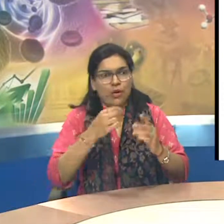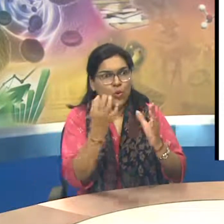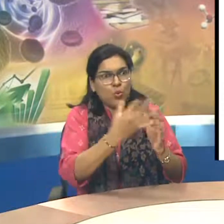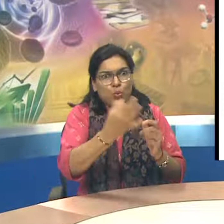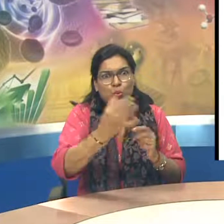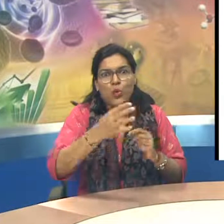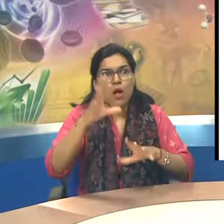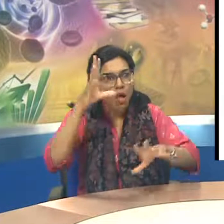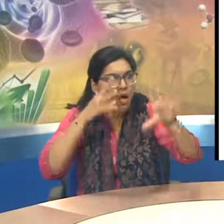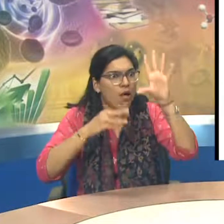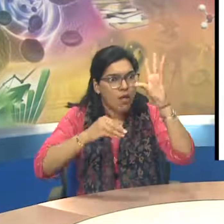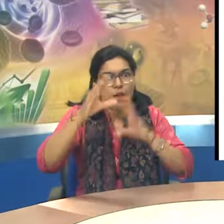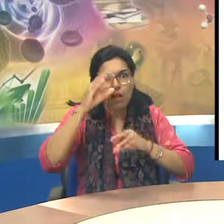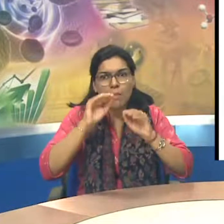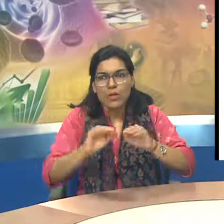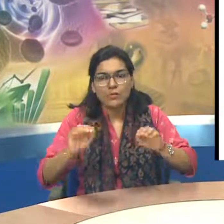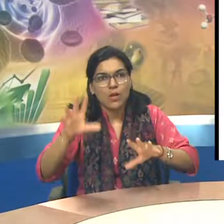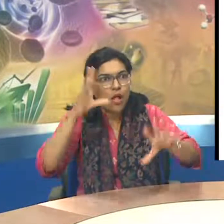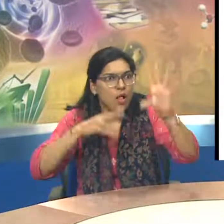knowledge and